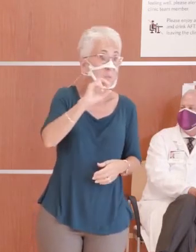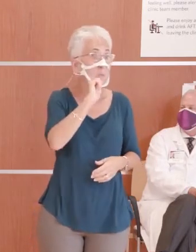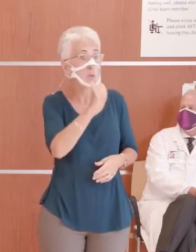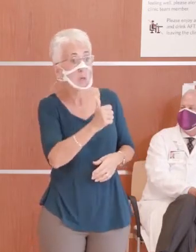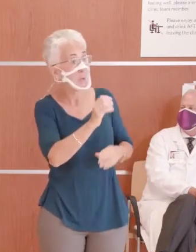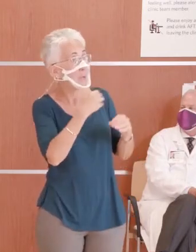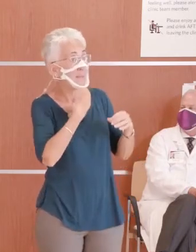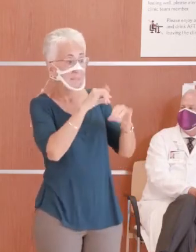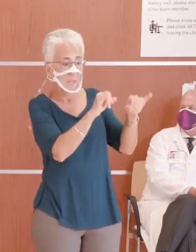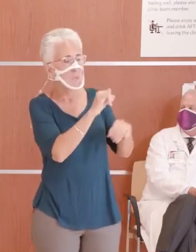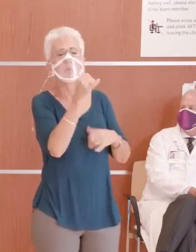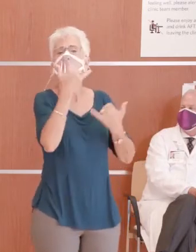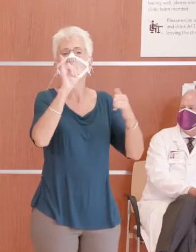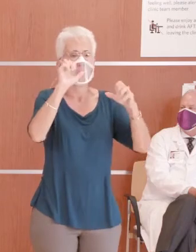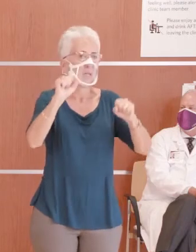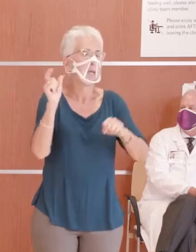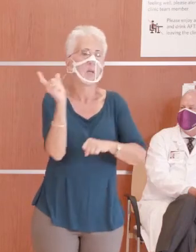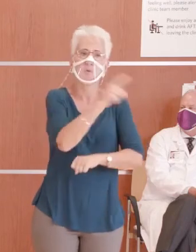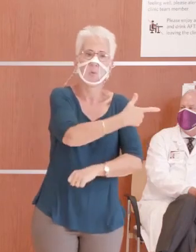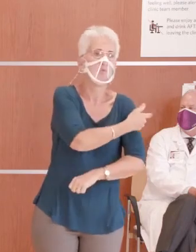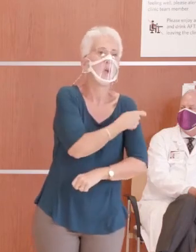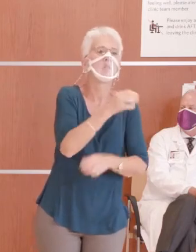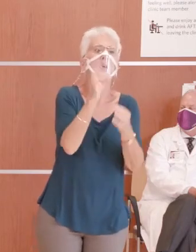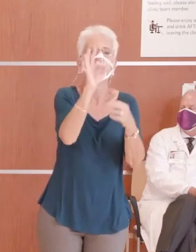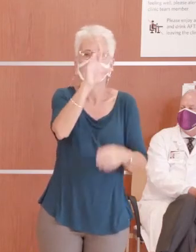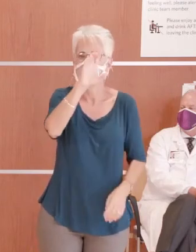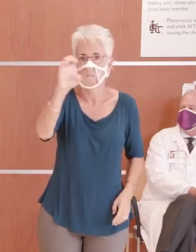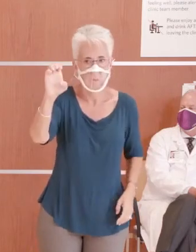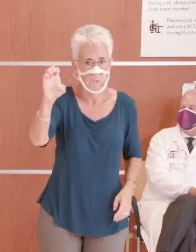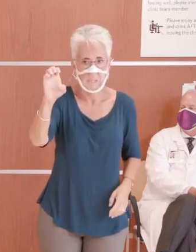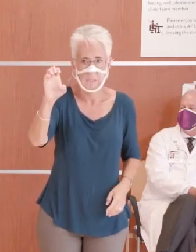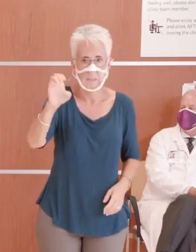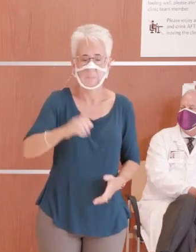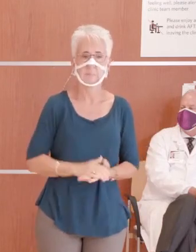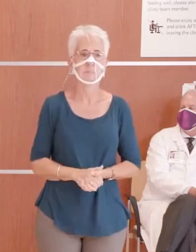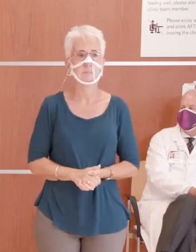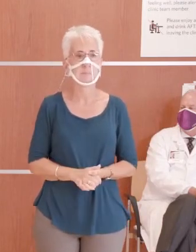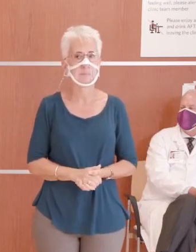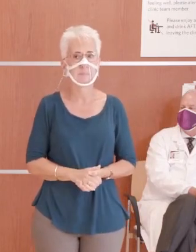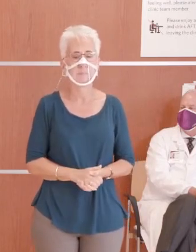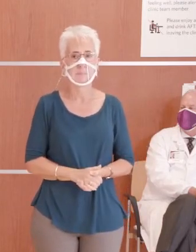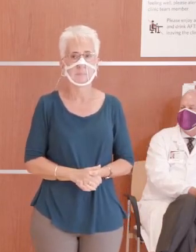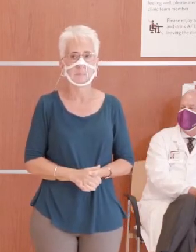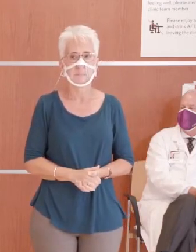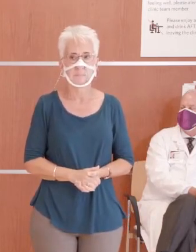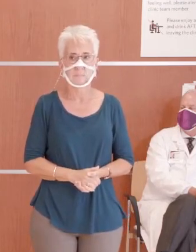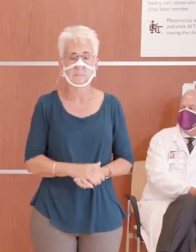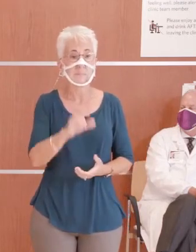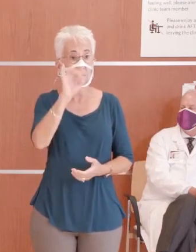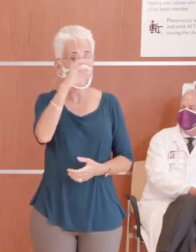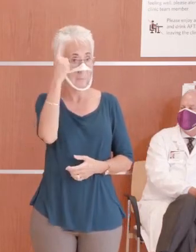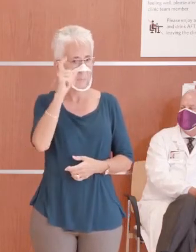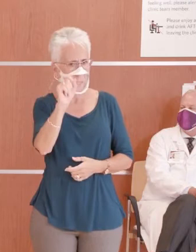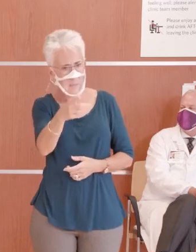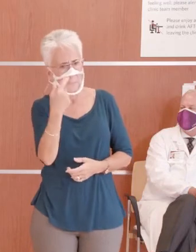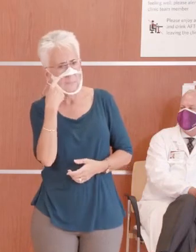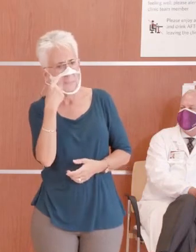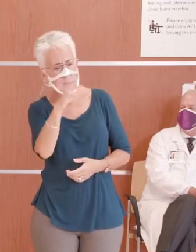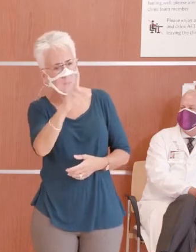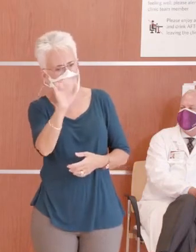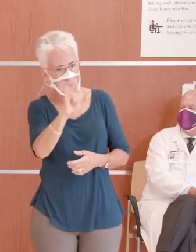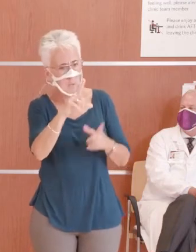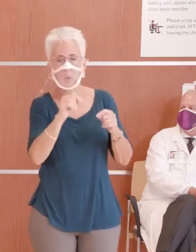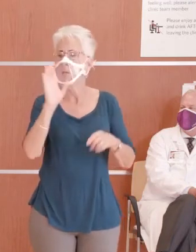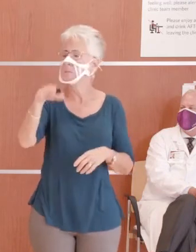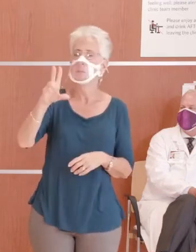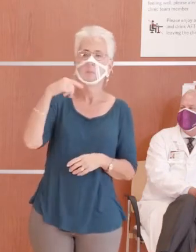get the vaccine with no out-of-pocket costs. So if you're asked for your insurance card, you can say,